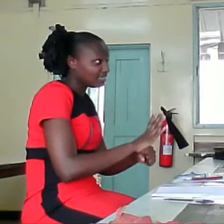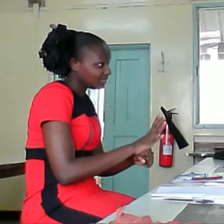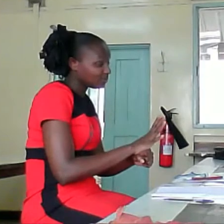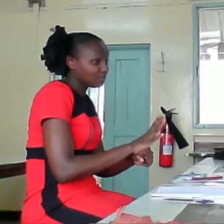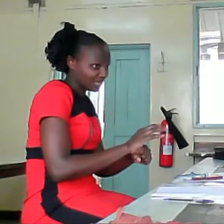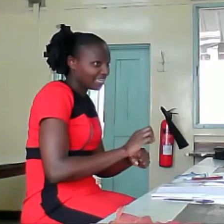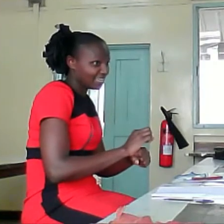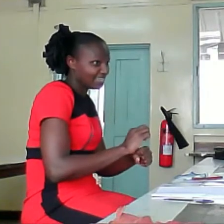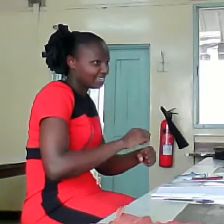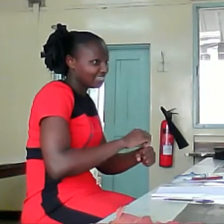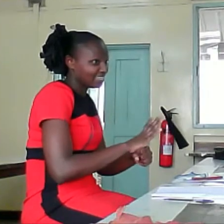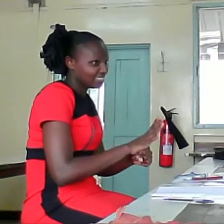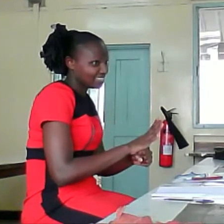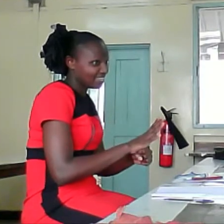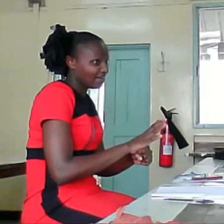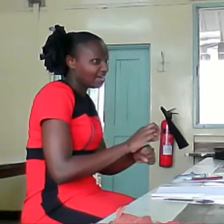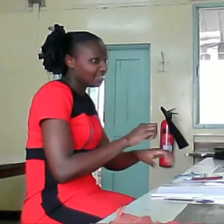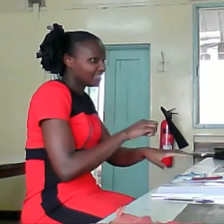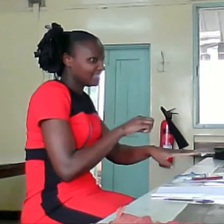like spread.